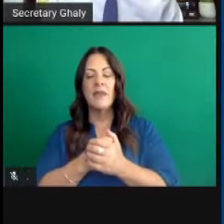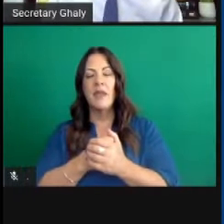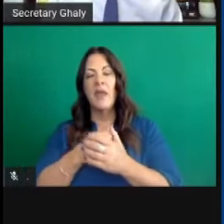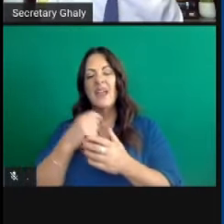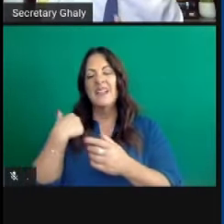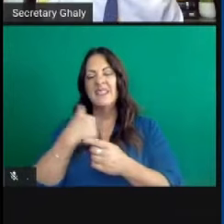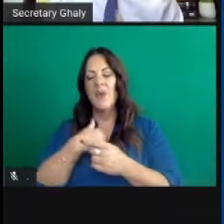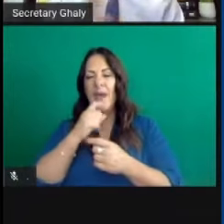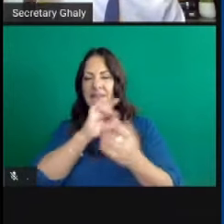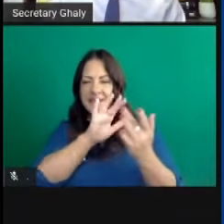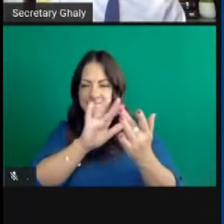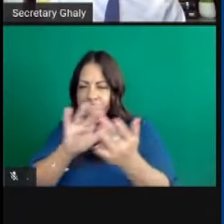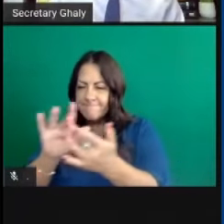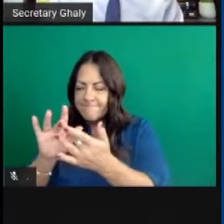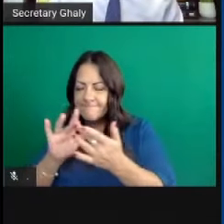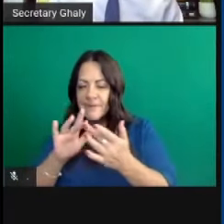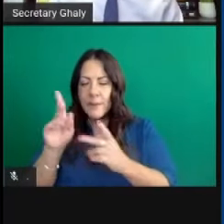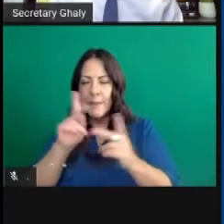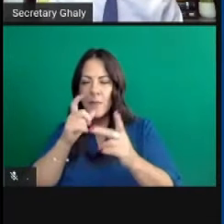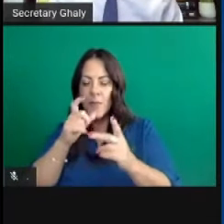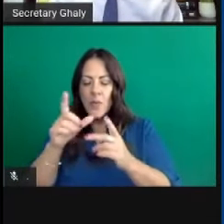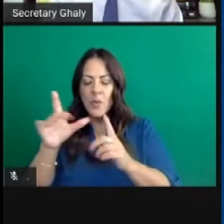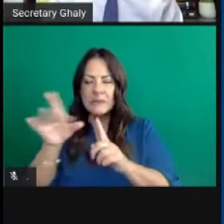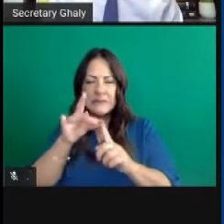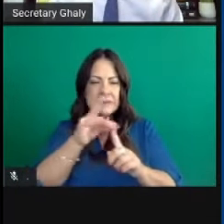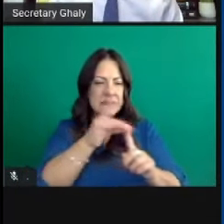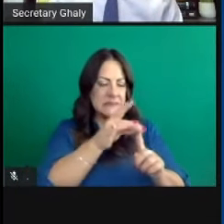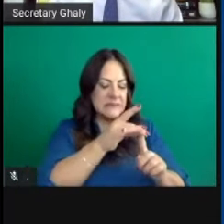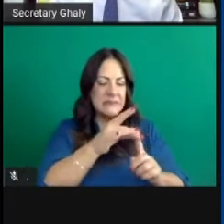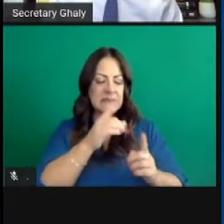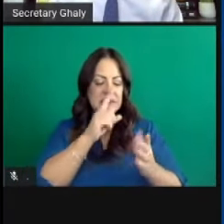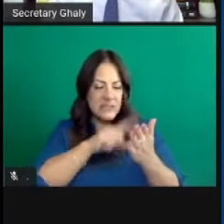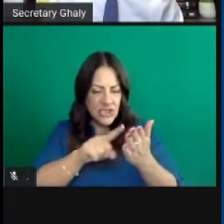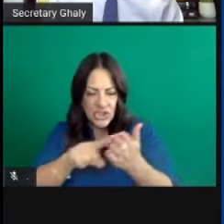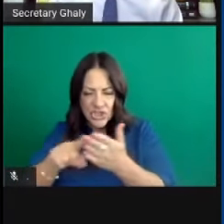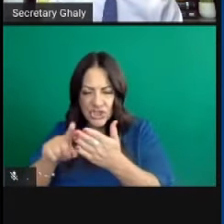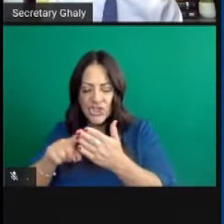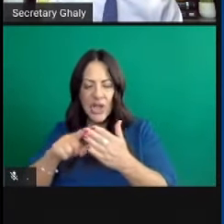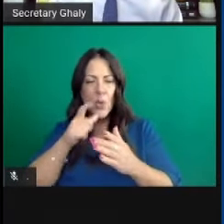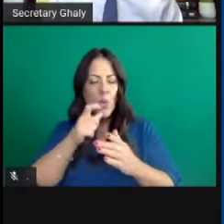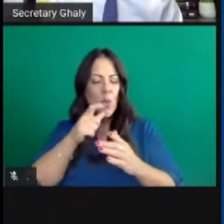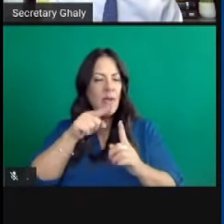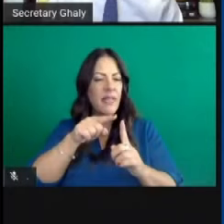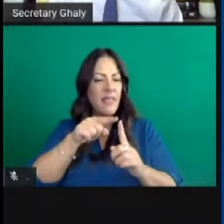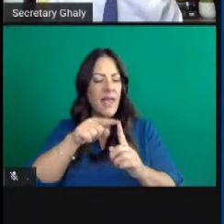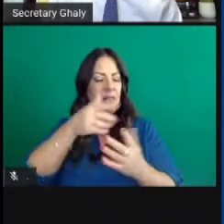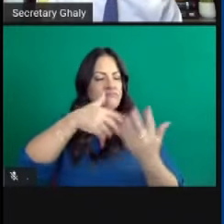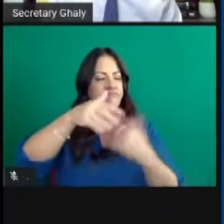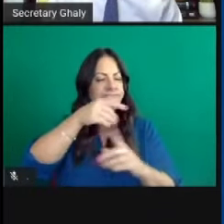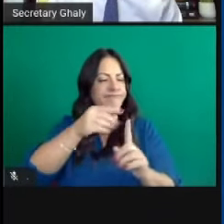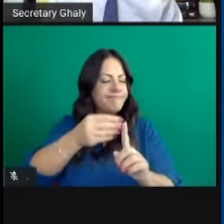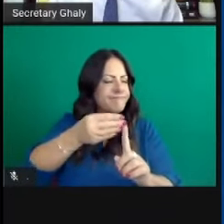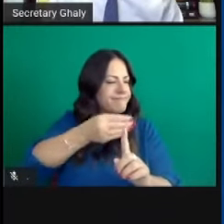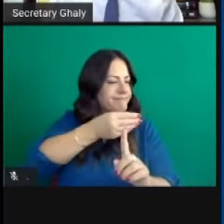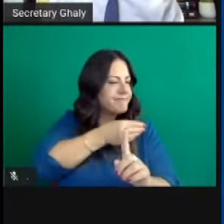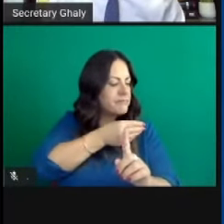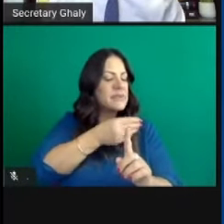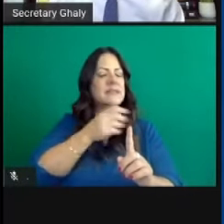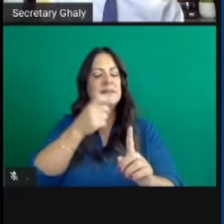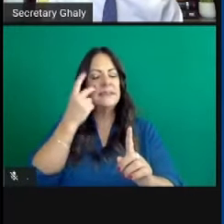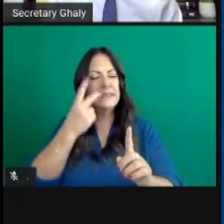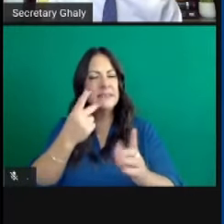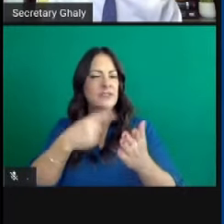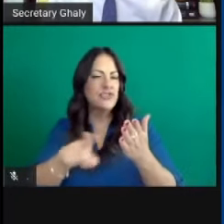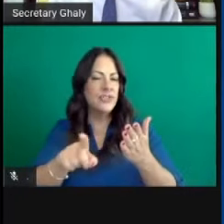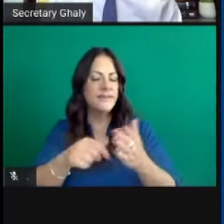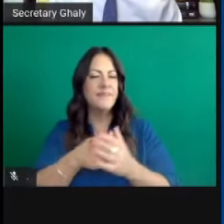we understand transmission as we work to get back into a less restrictive tier in the future. And